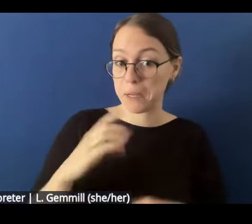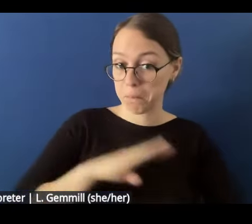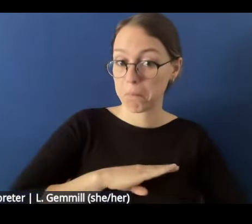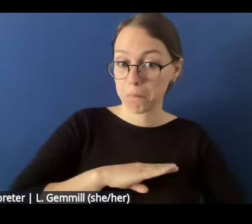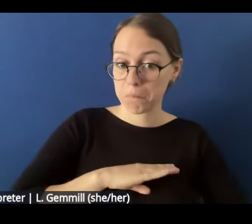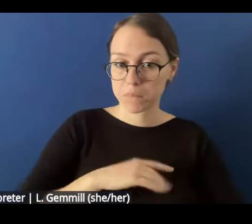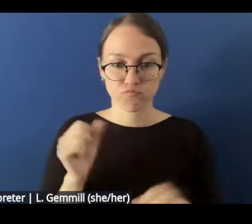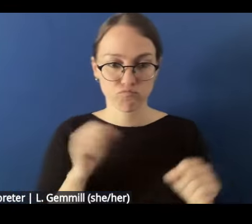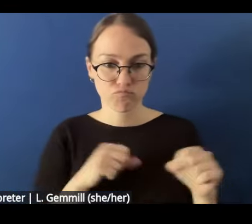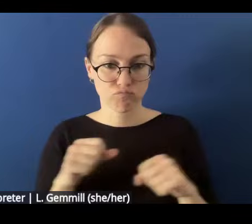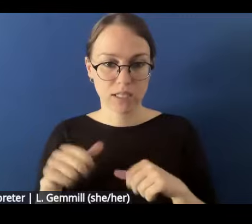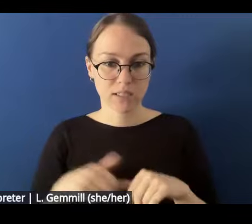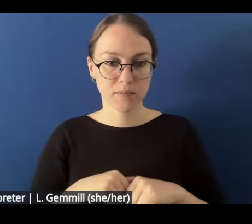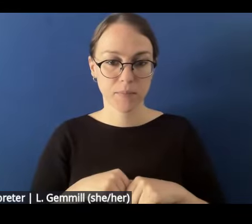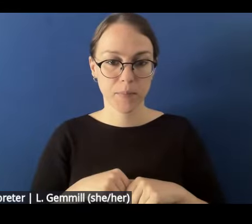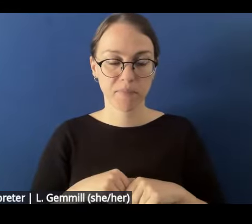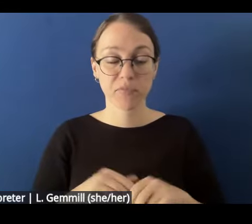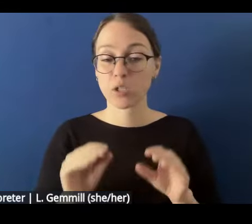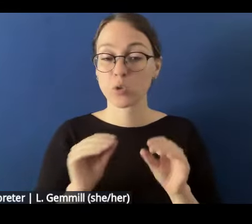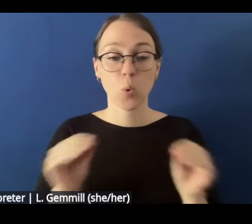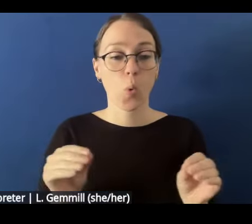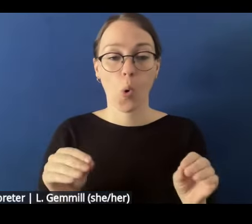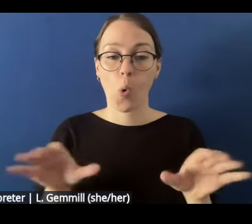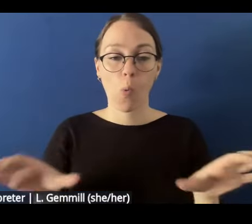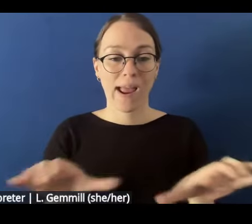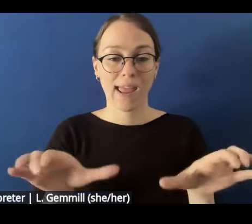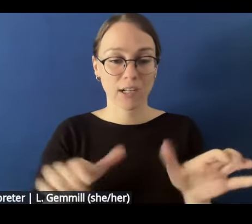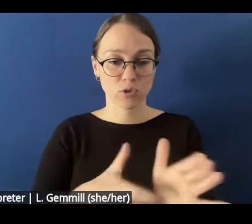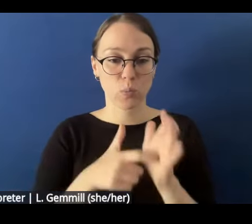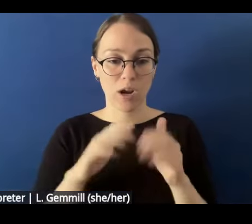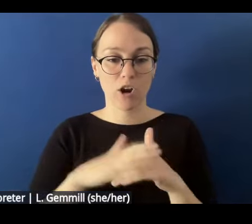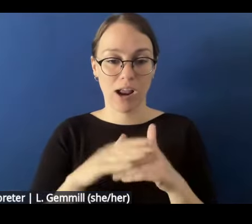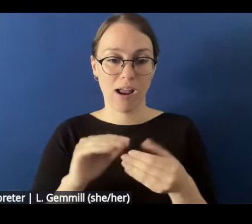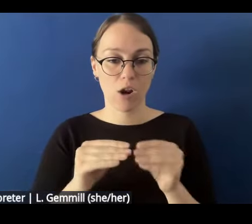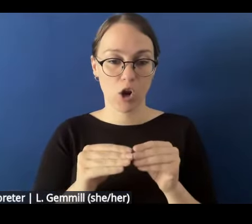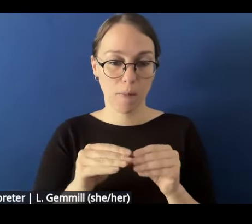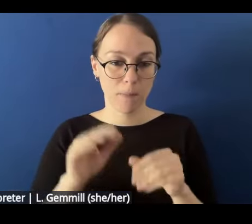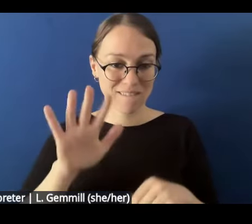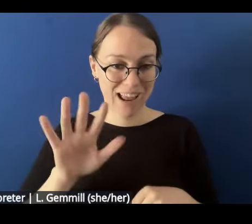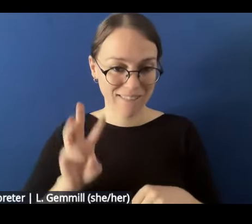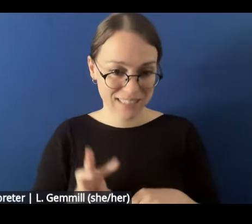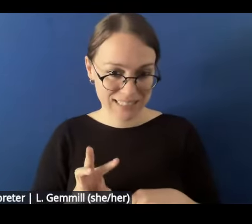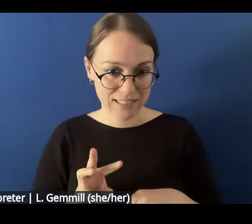So no action required on 5 and 6, other than what we've talked about. No motion required on 5 and 6.